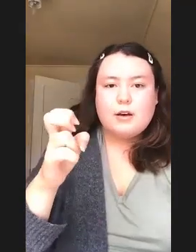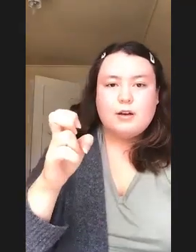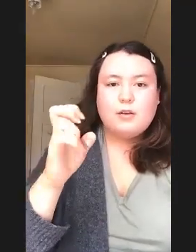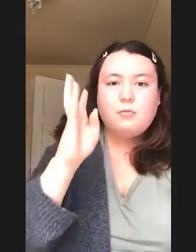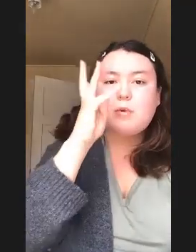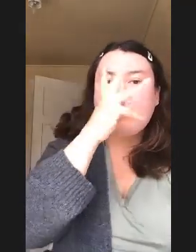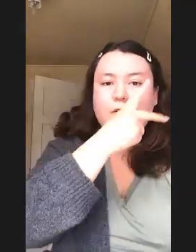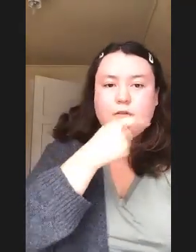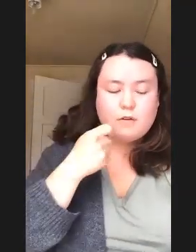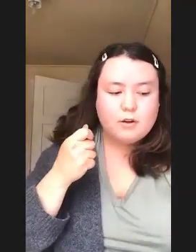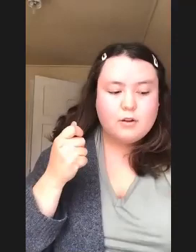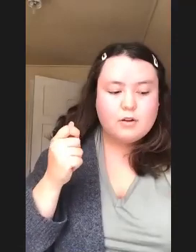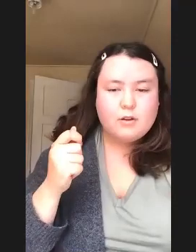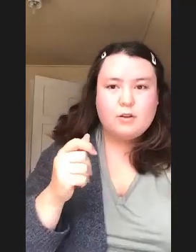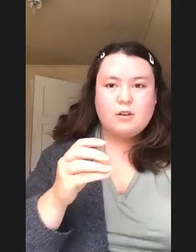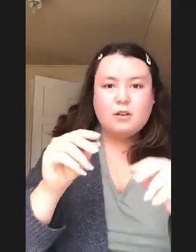The beautiful